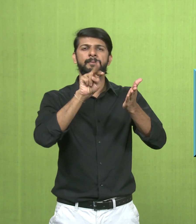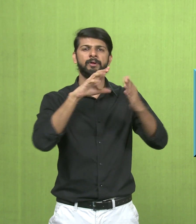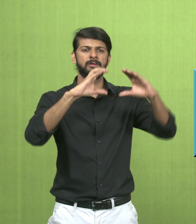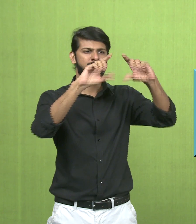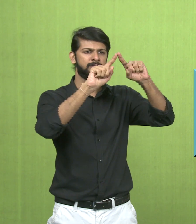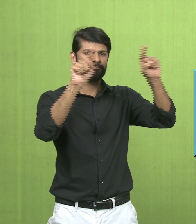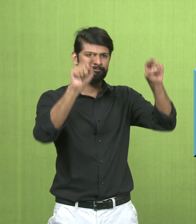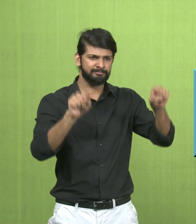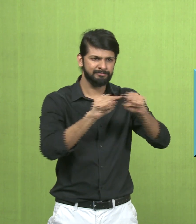Cubism